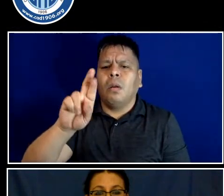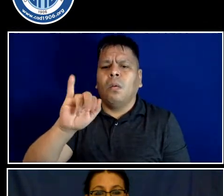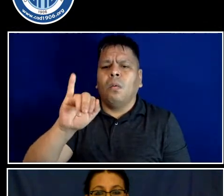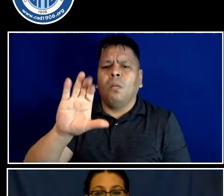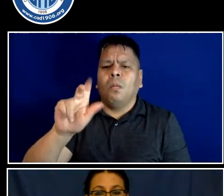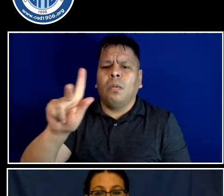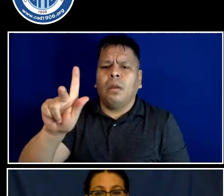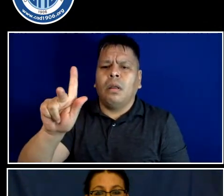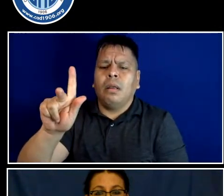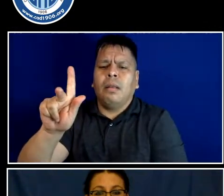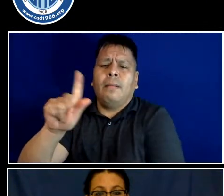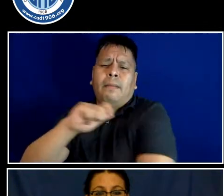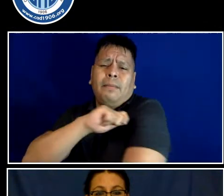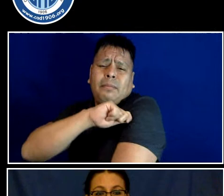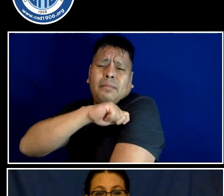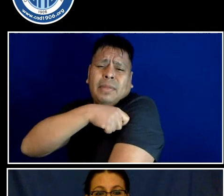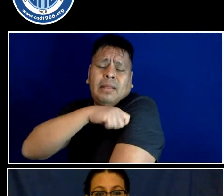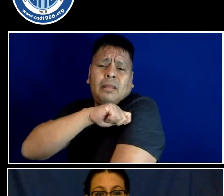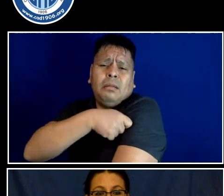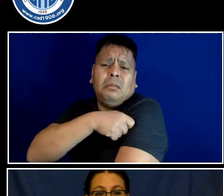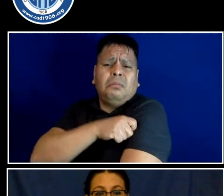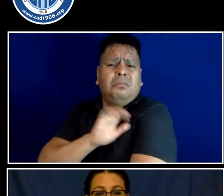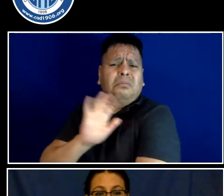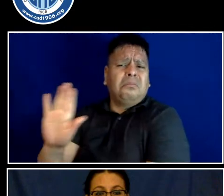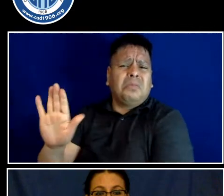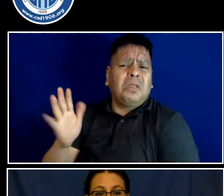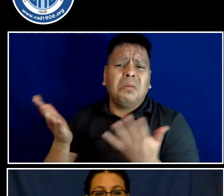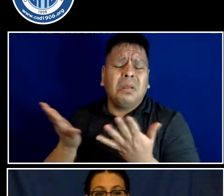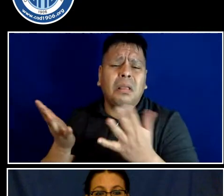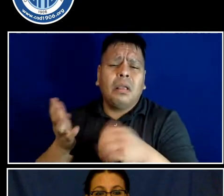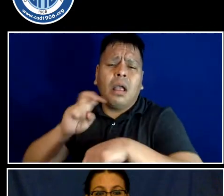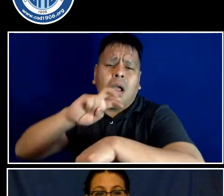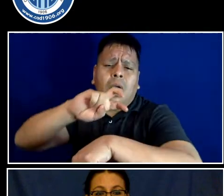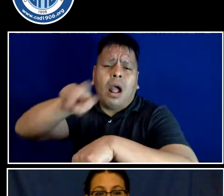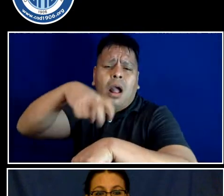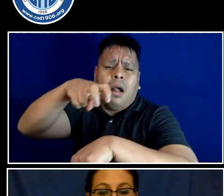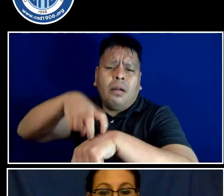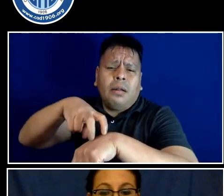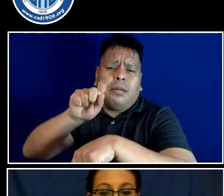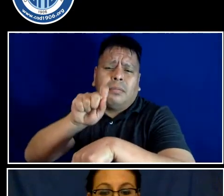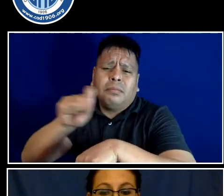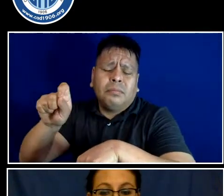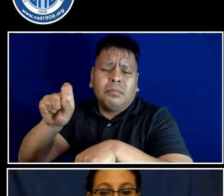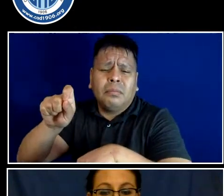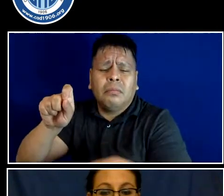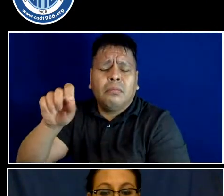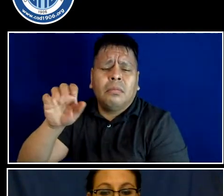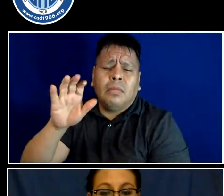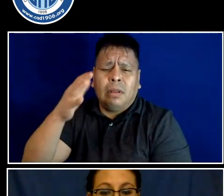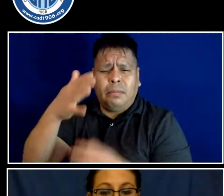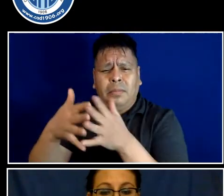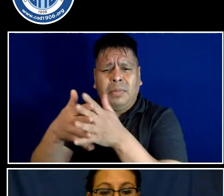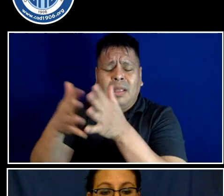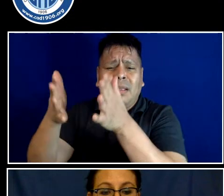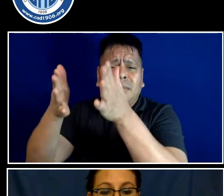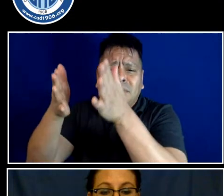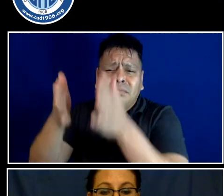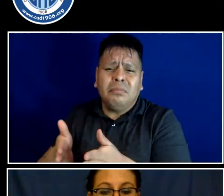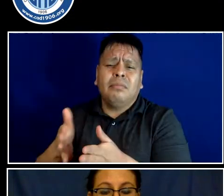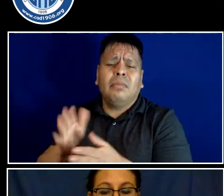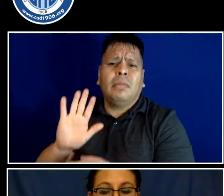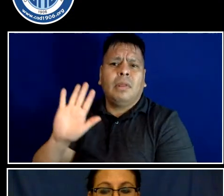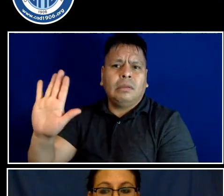happened to notice St. Patrick's Day as a big celebration. It's known as, when you wear green or be